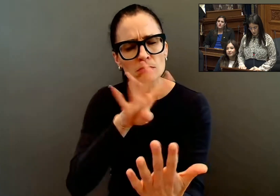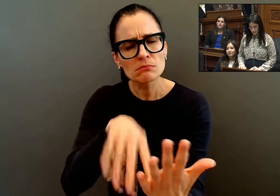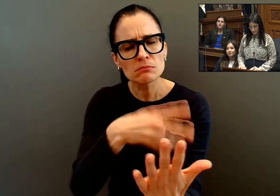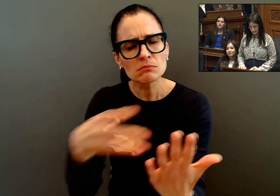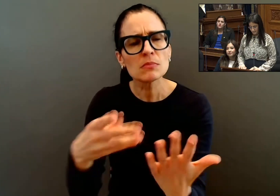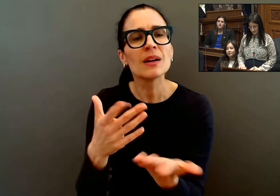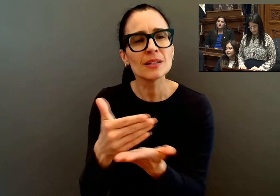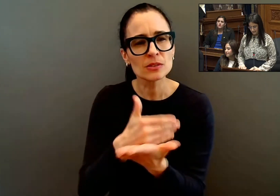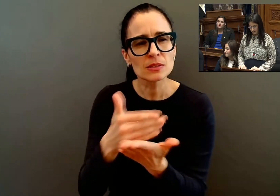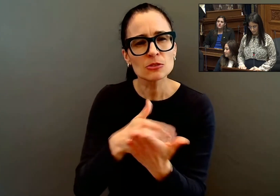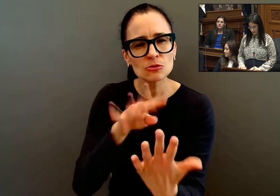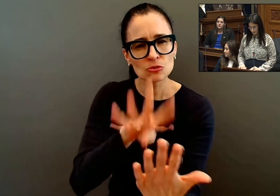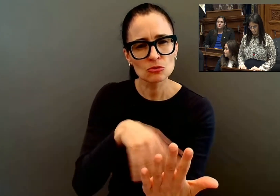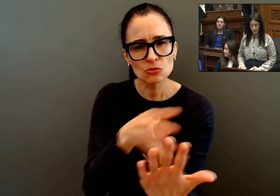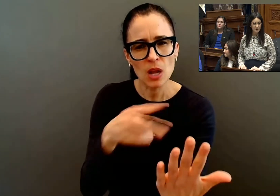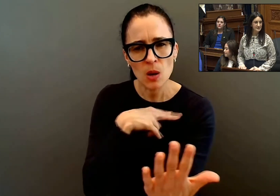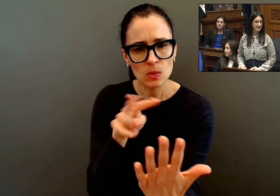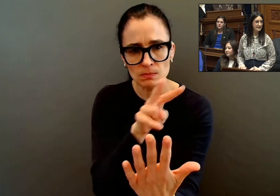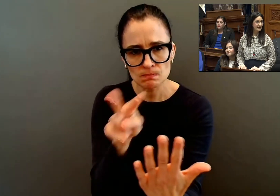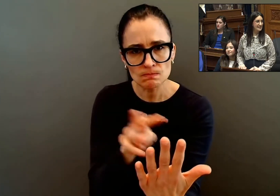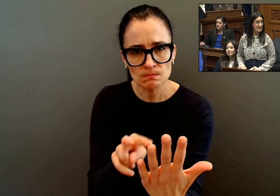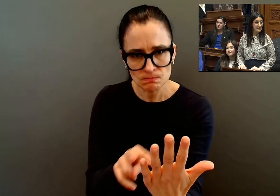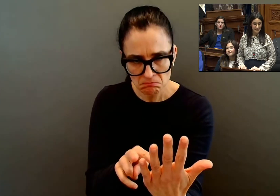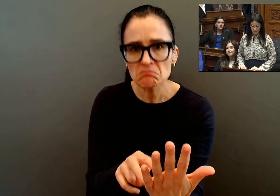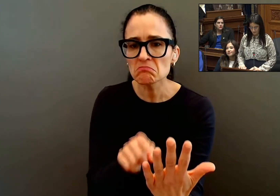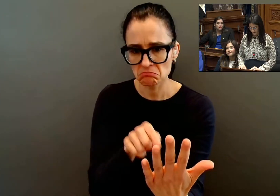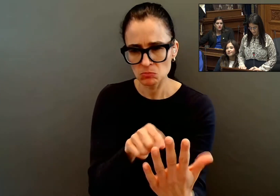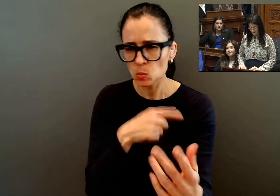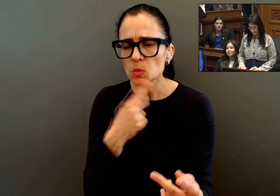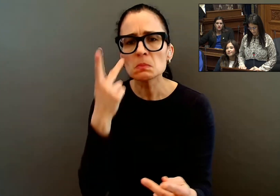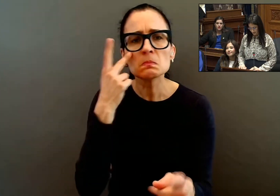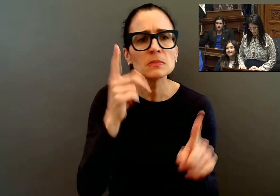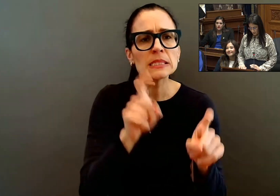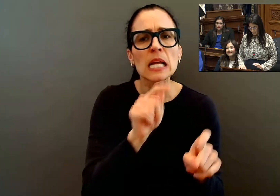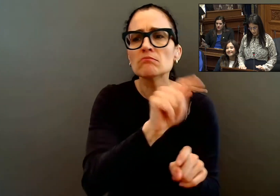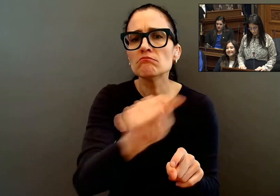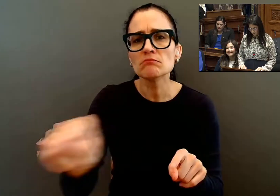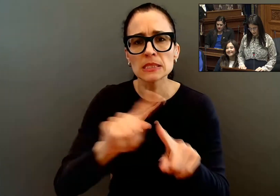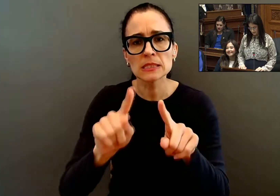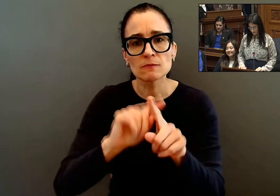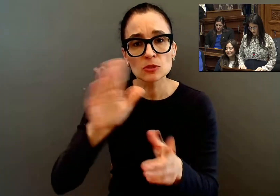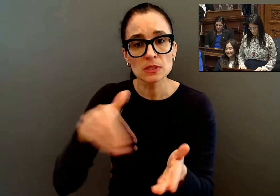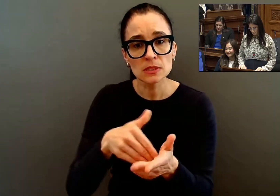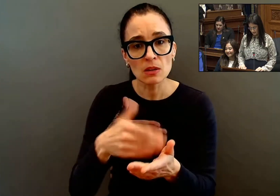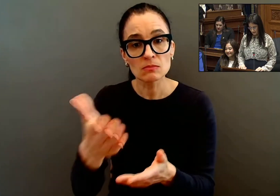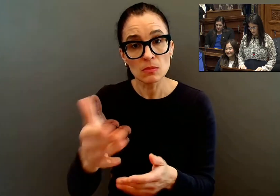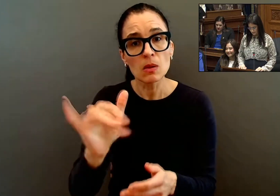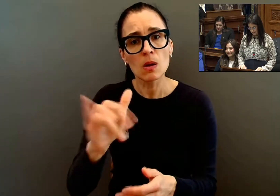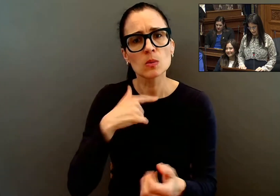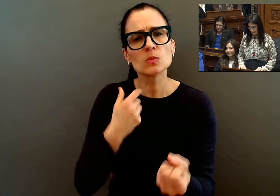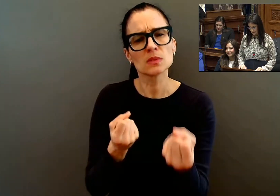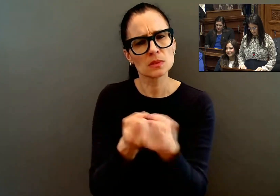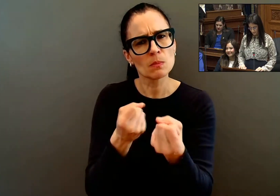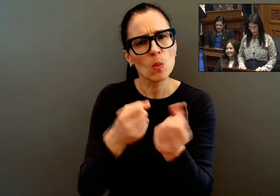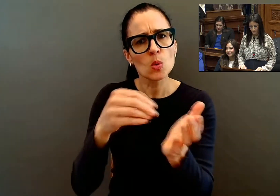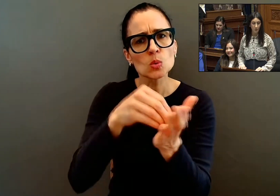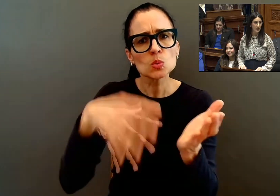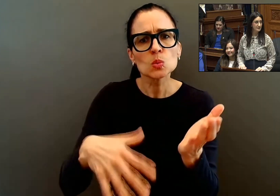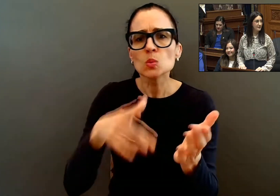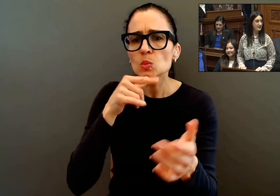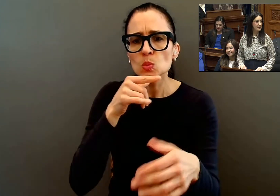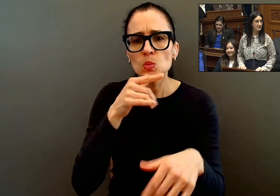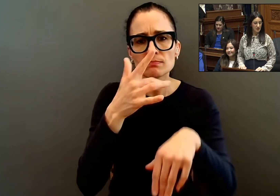supporting more student spaces at public post-secondary ECE programs. We are focused on growing and retaining the number